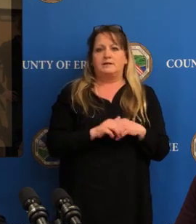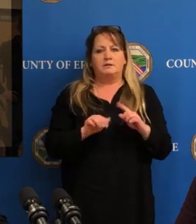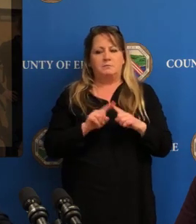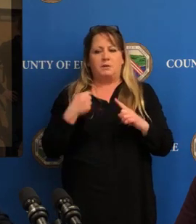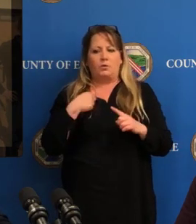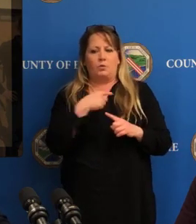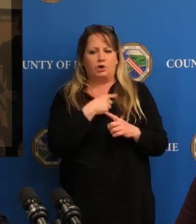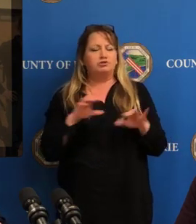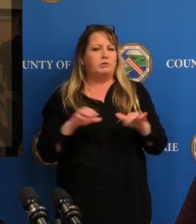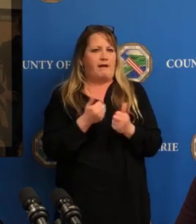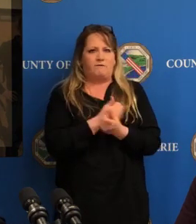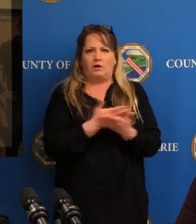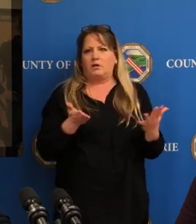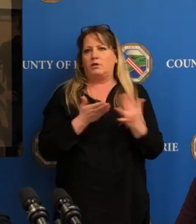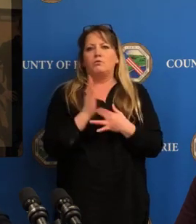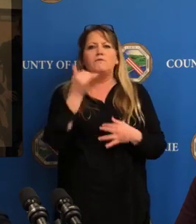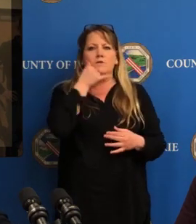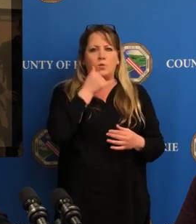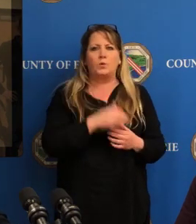everything by phone.